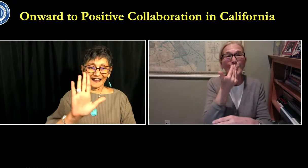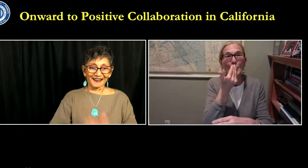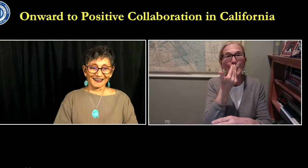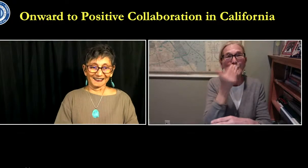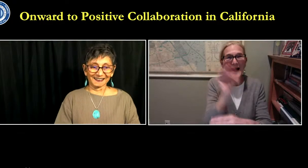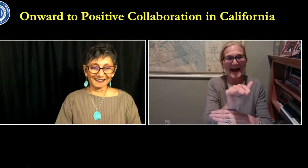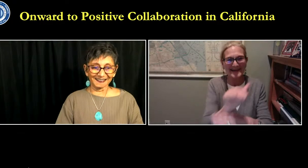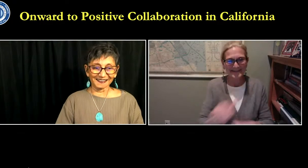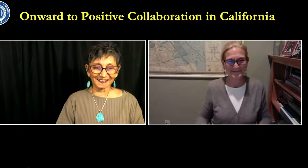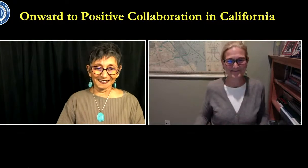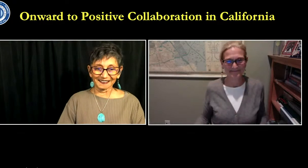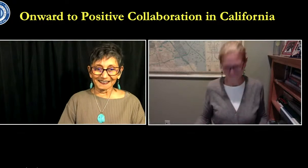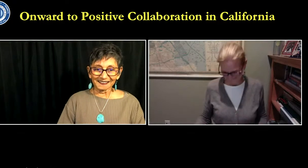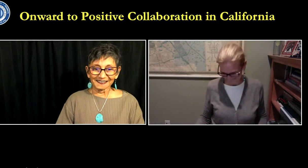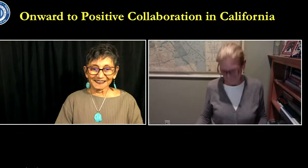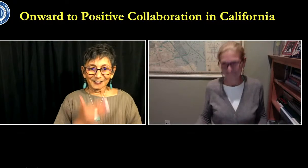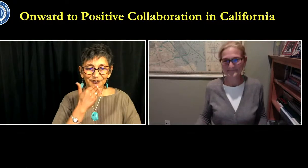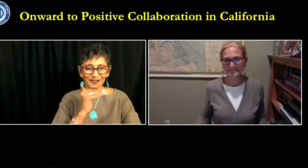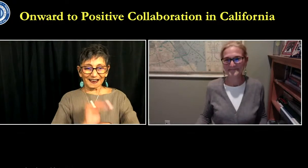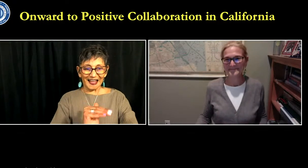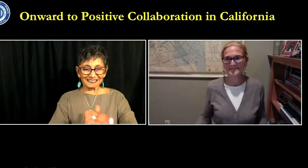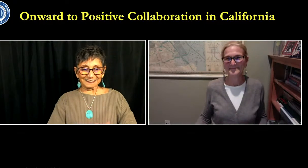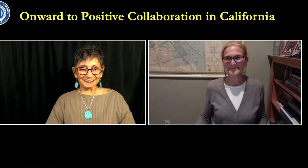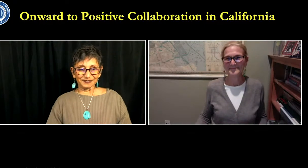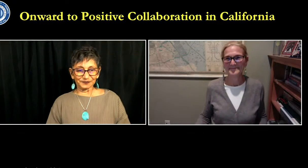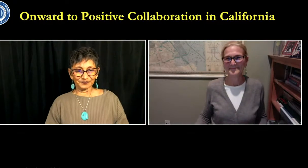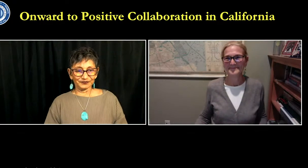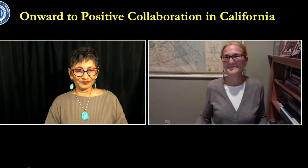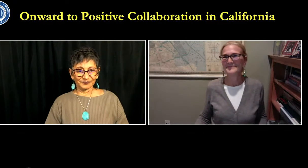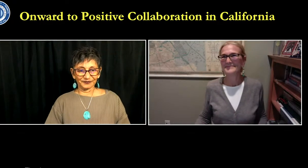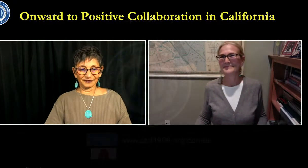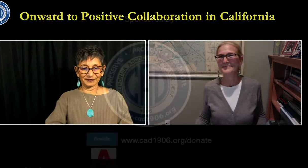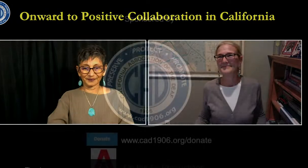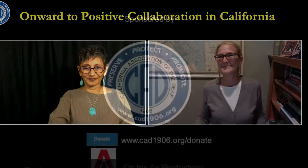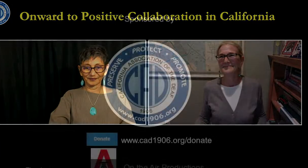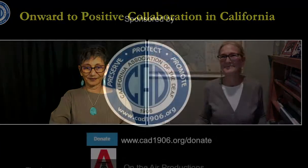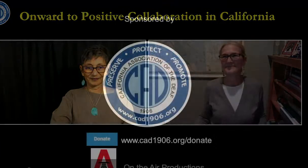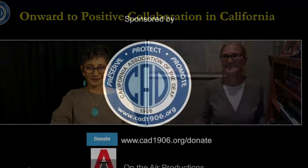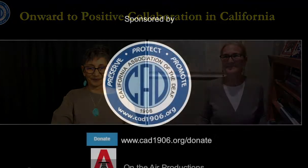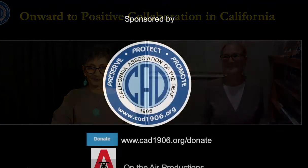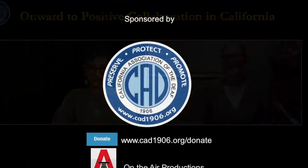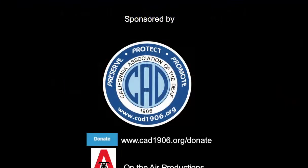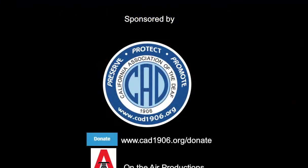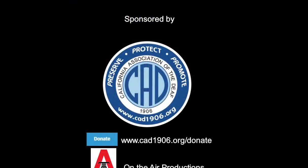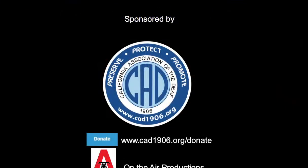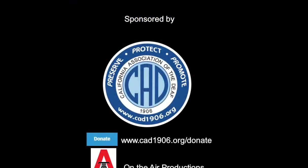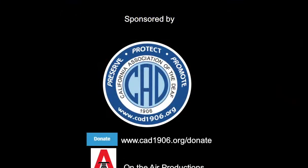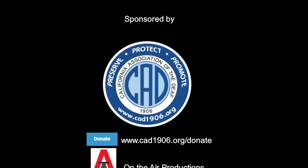Thank you. Good evening. Good evening.